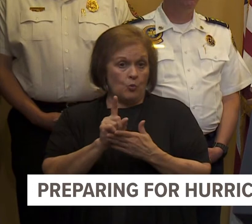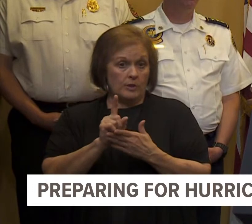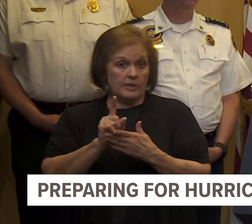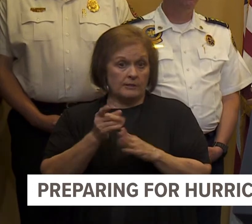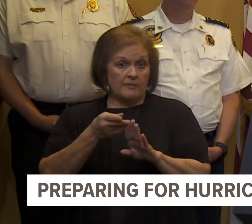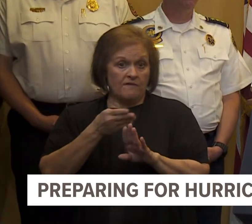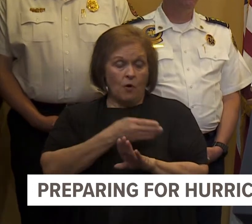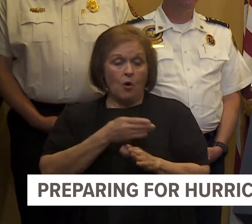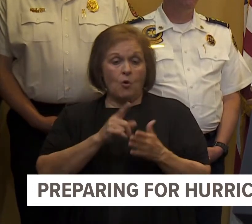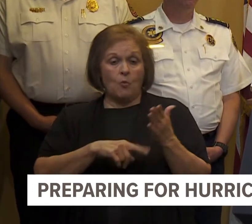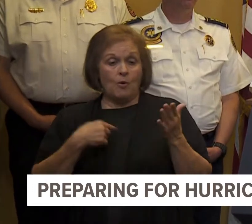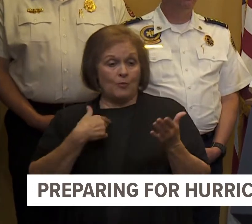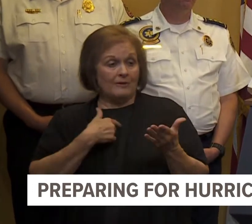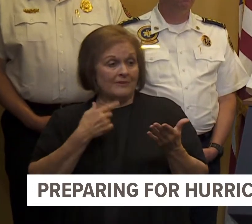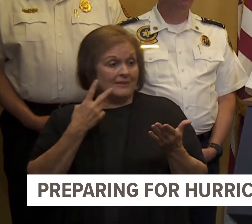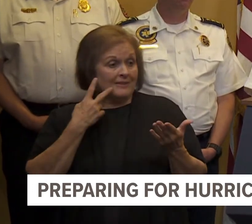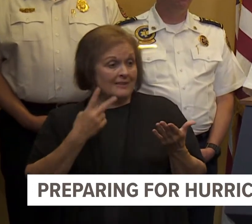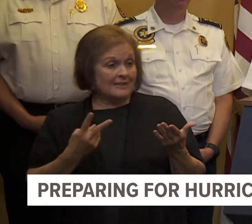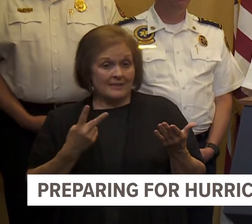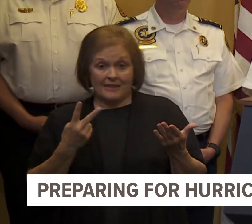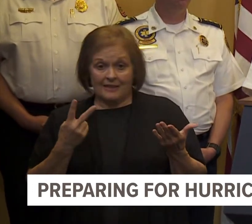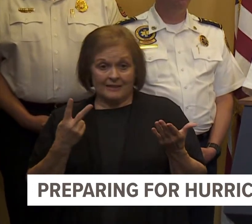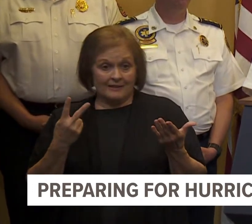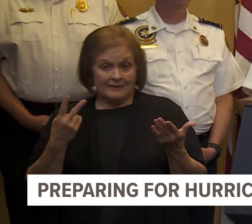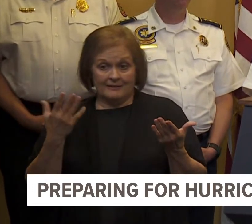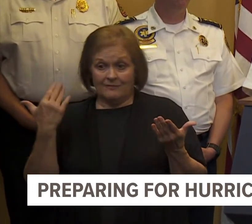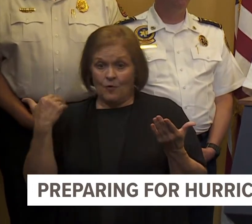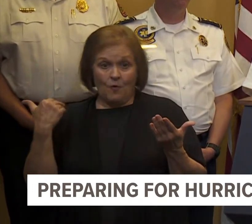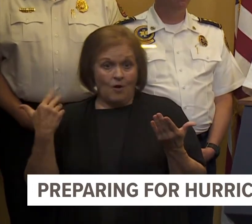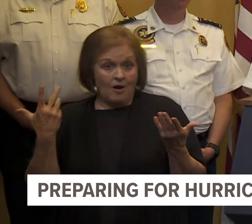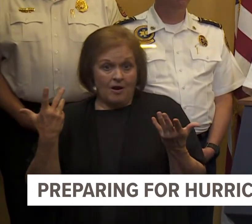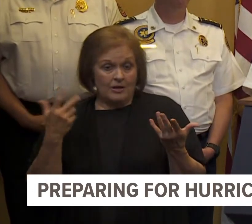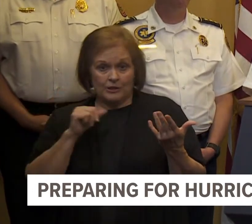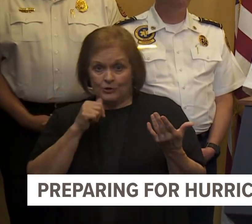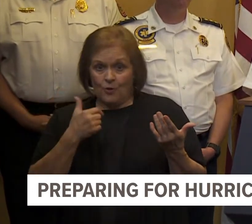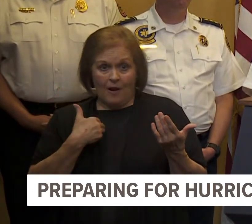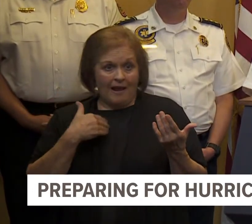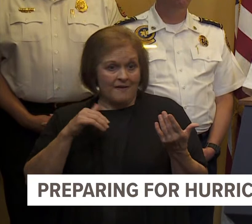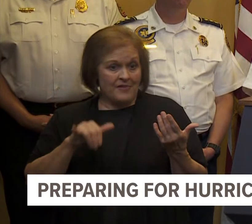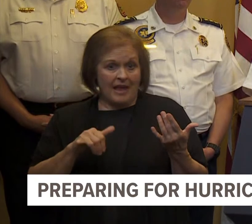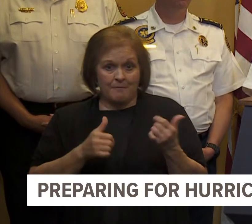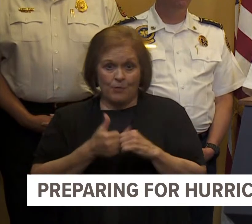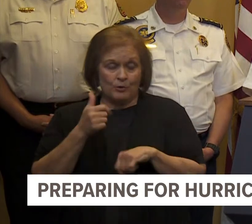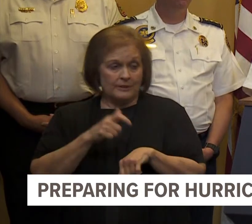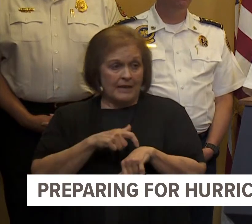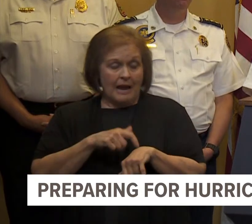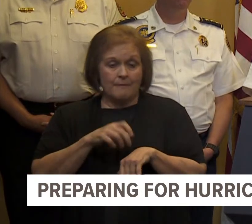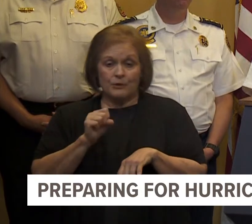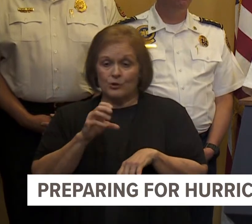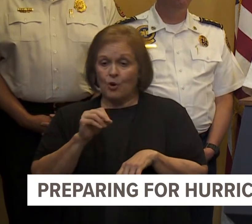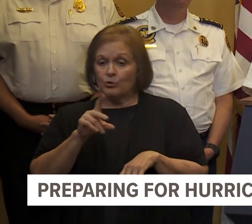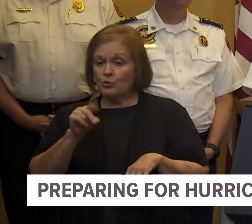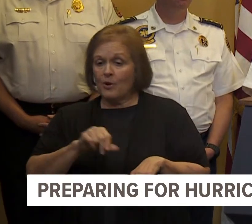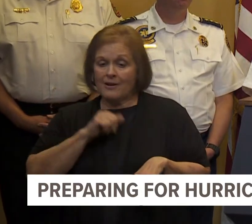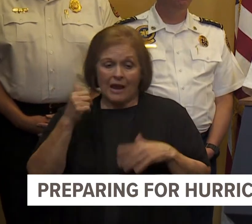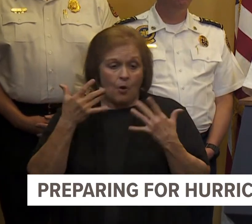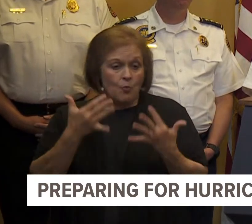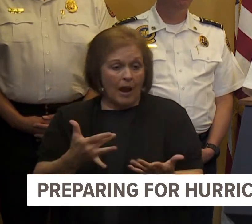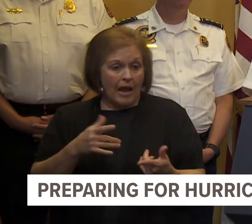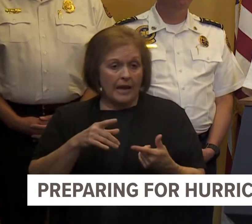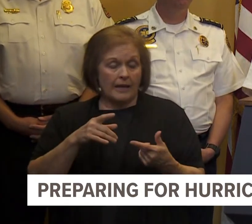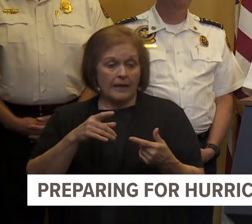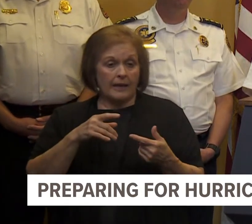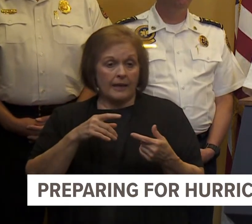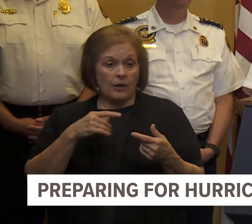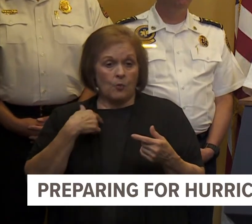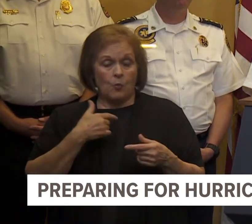that. What we've seen just from experience, we don't have that most oftentimes. And so don't wait for a contraflow in